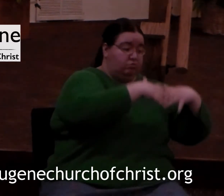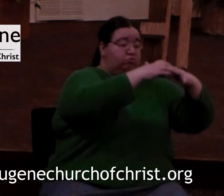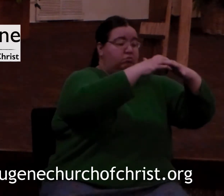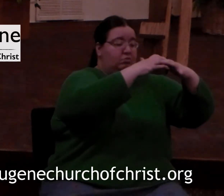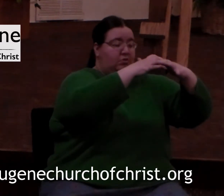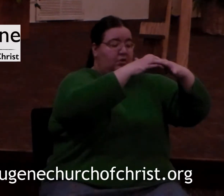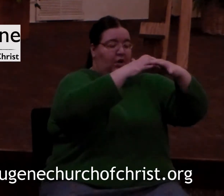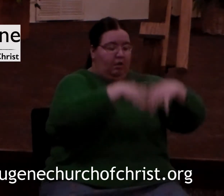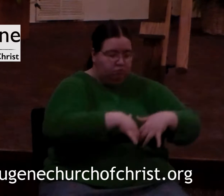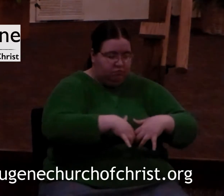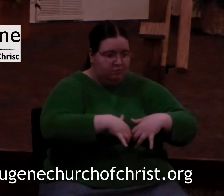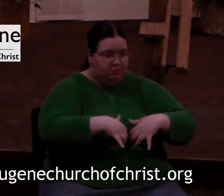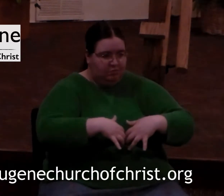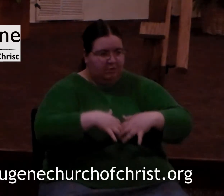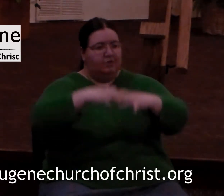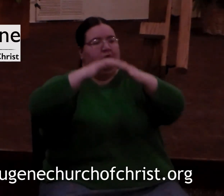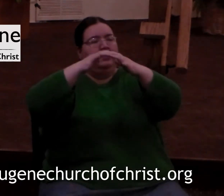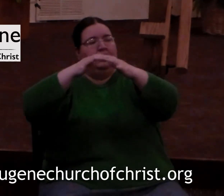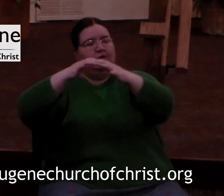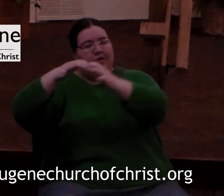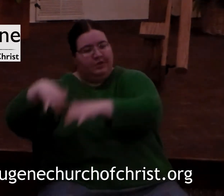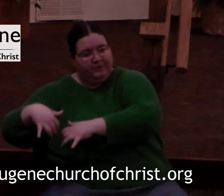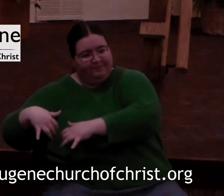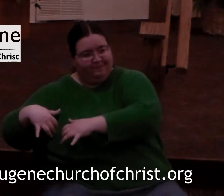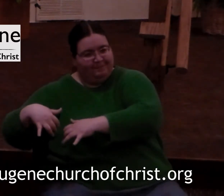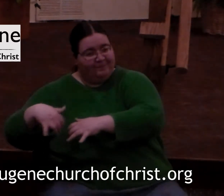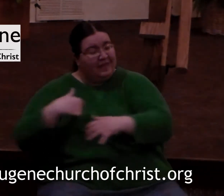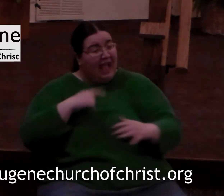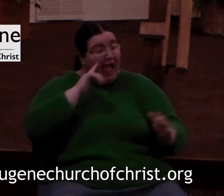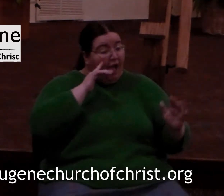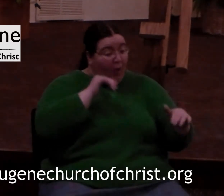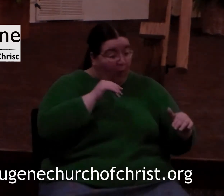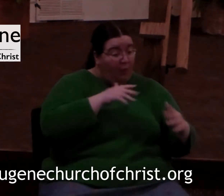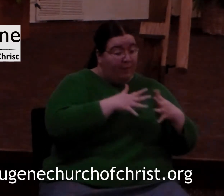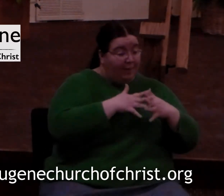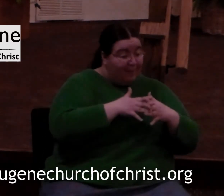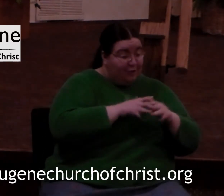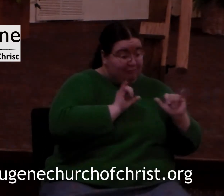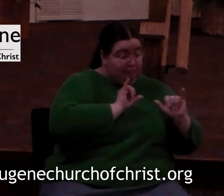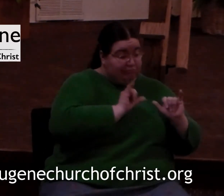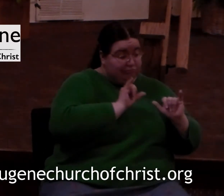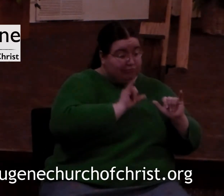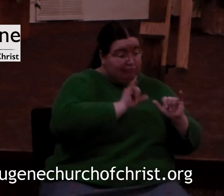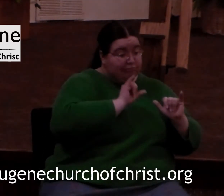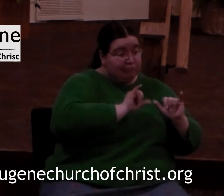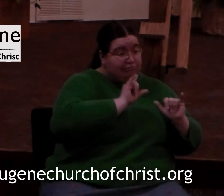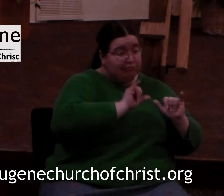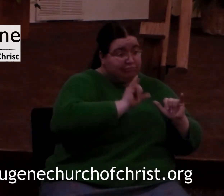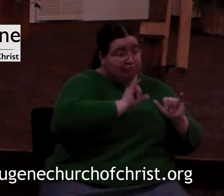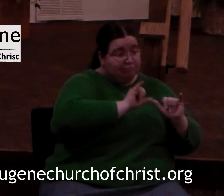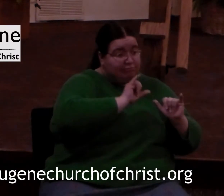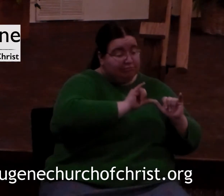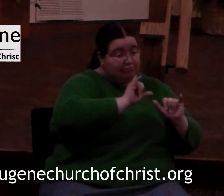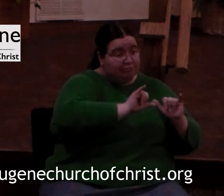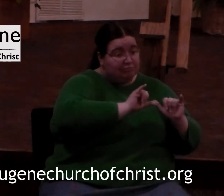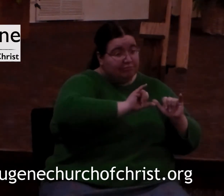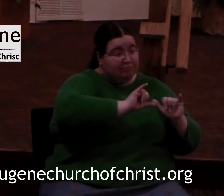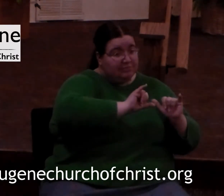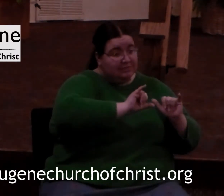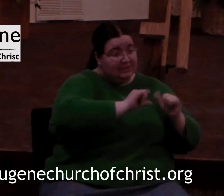our kids, grandkids, great-grandkids, great-great-grandkids, great-great? Yeah, I'd love to think for generations on that it will be here and that it will be the country that you want it to